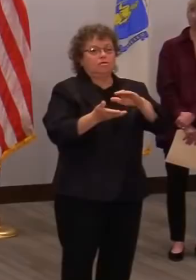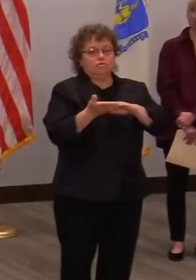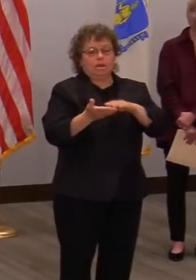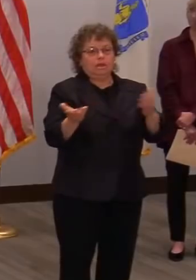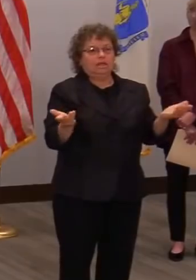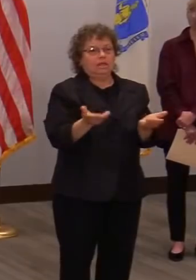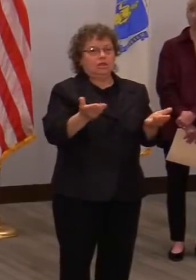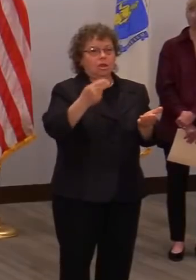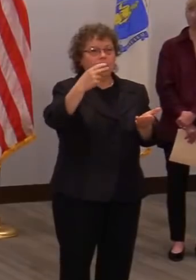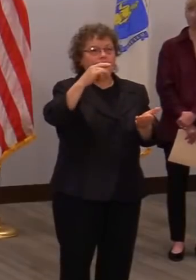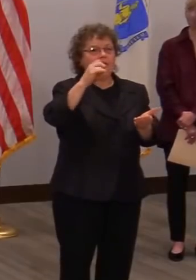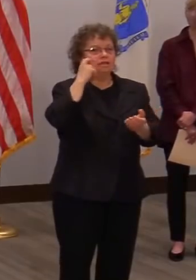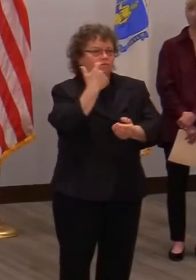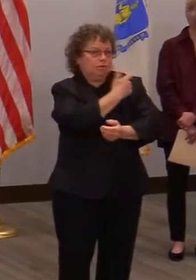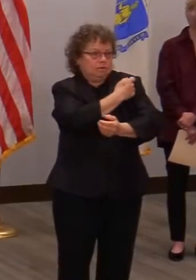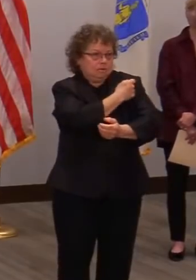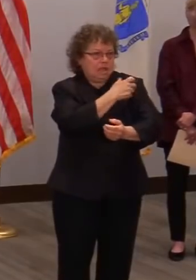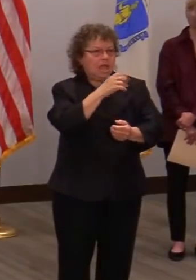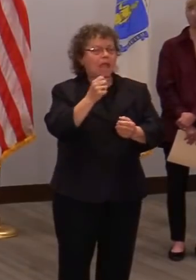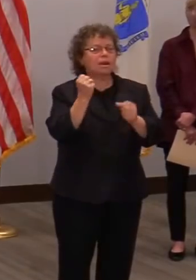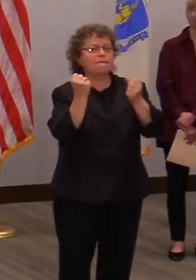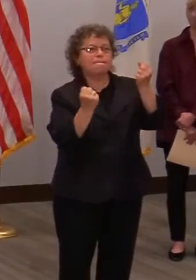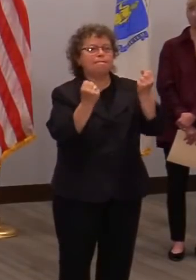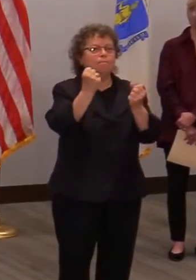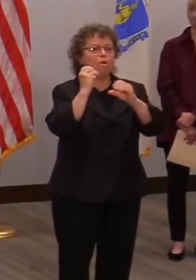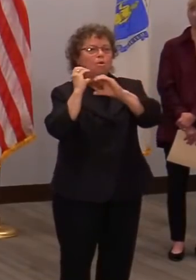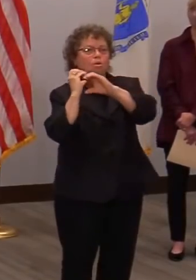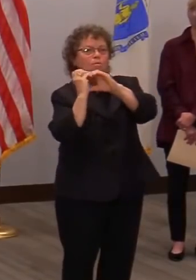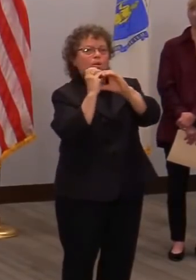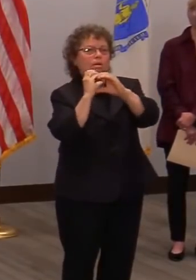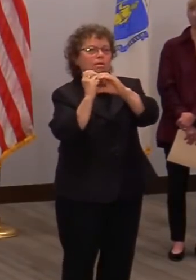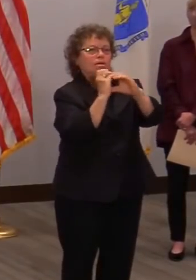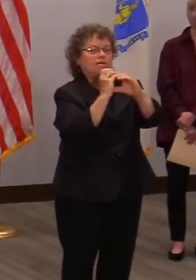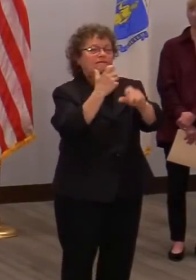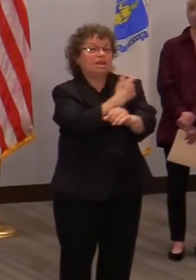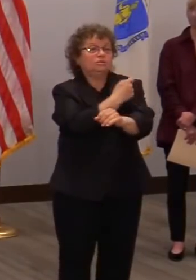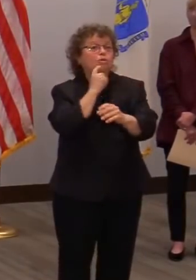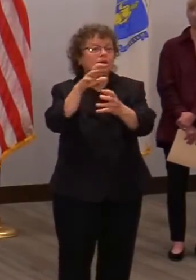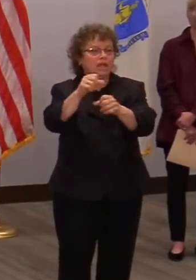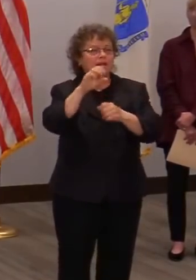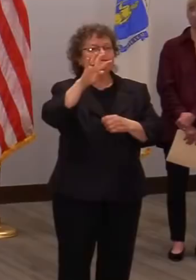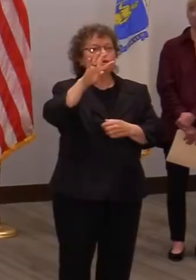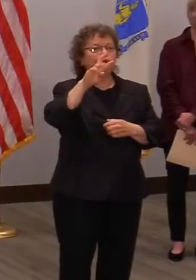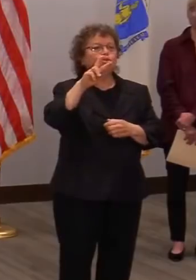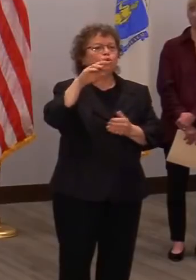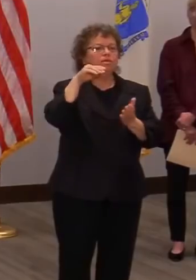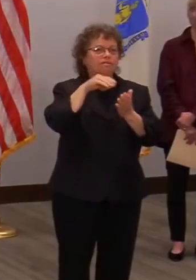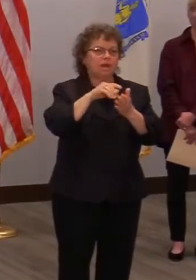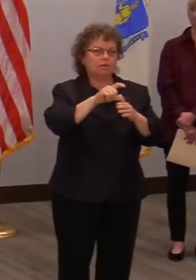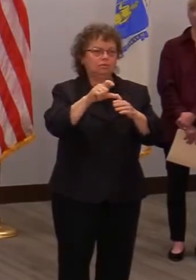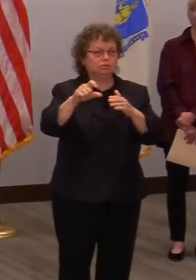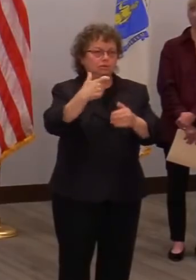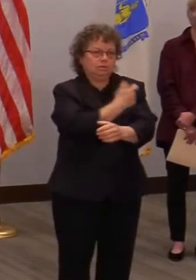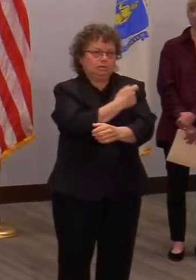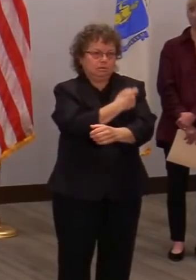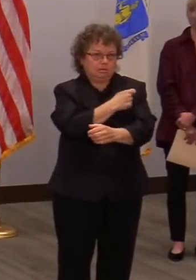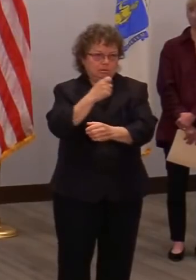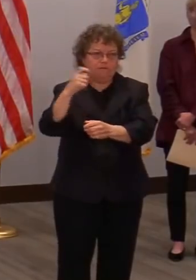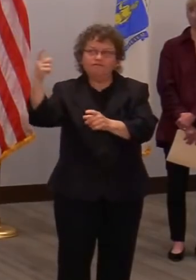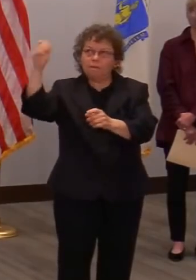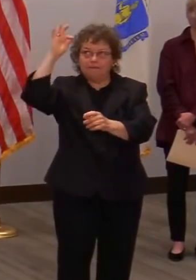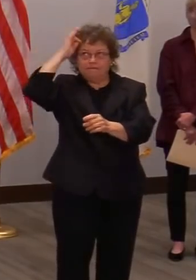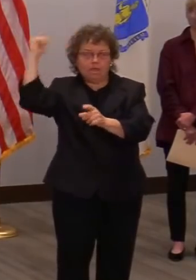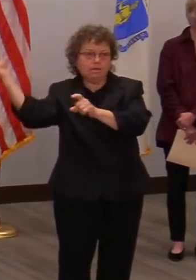and some mobile vaccination clinics will continue to receive 42,000 doses per week directly from the federal